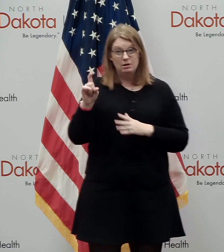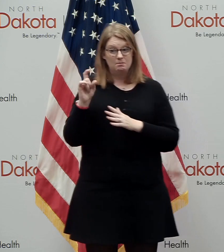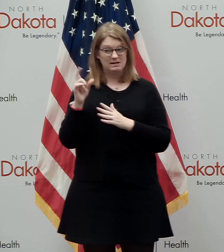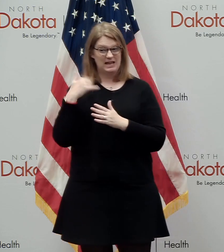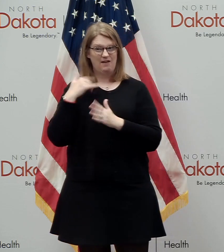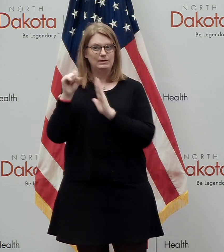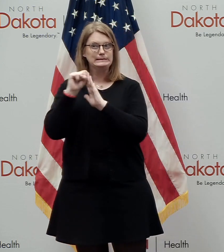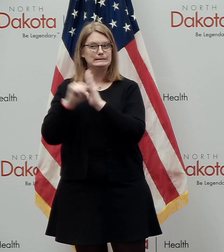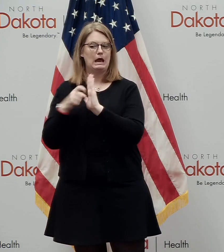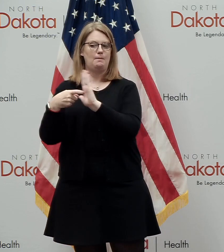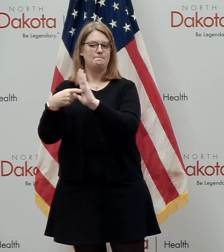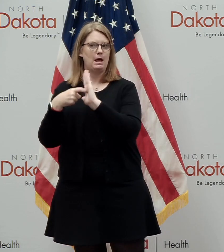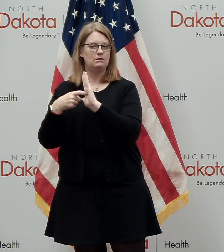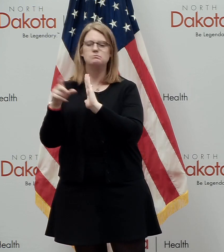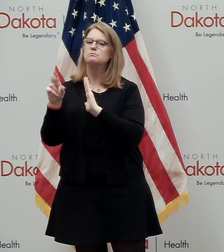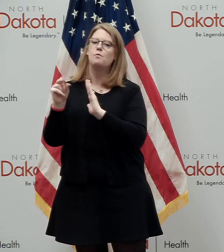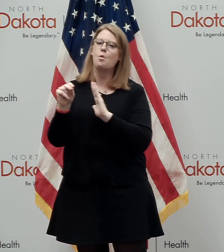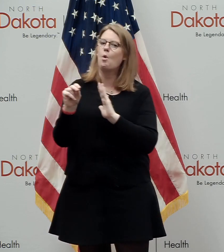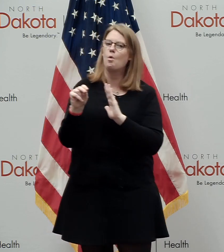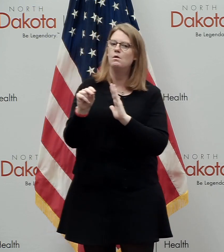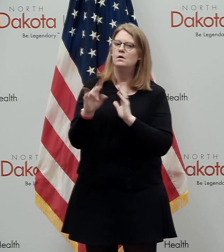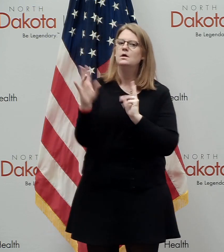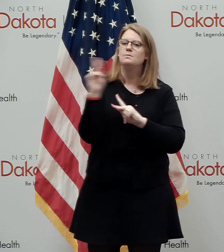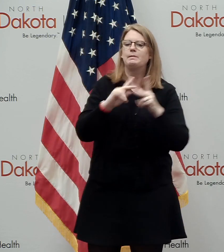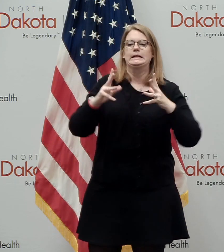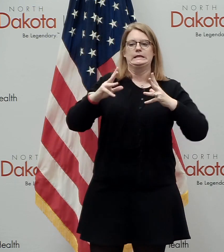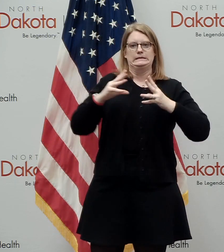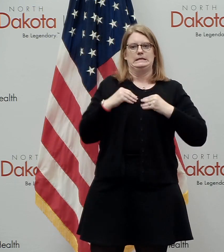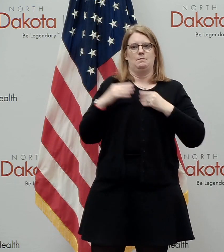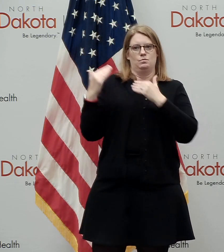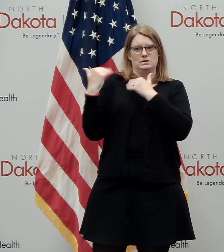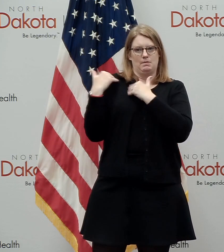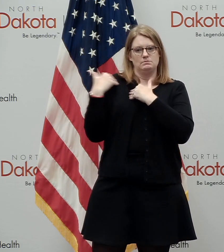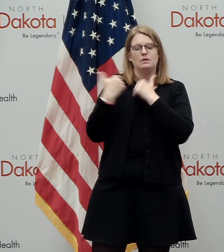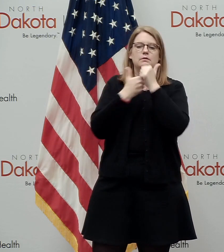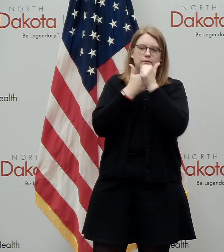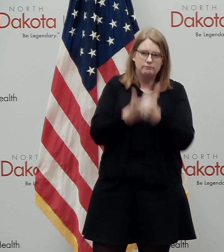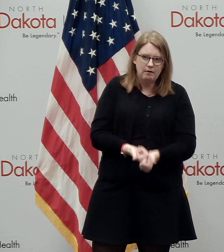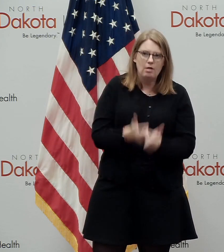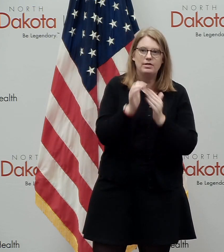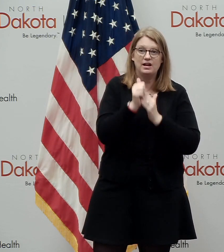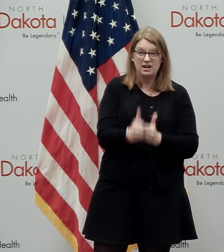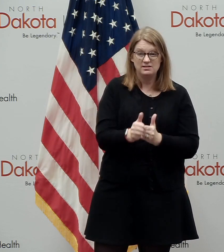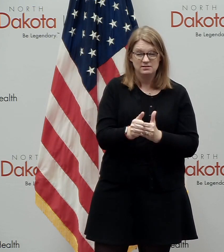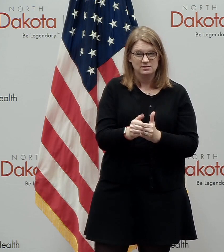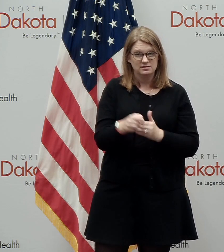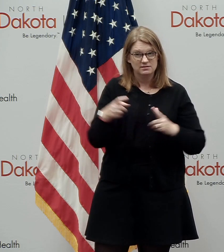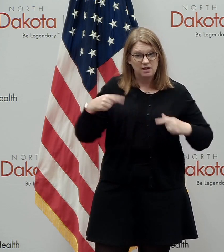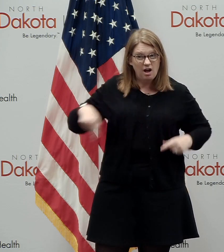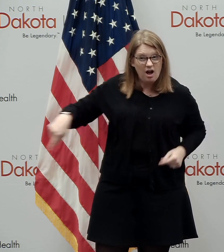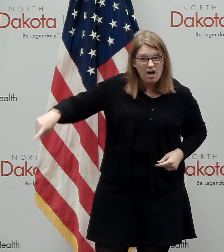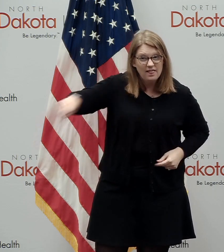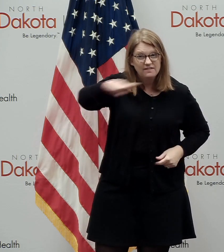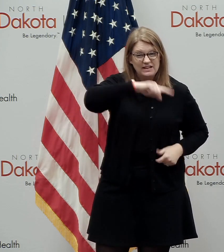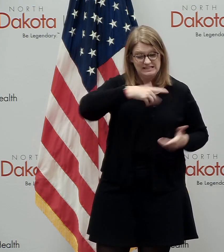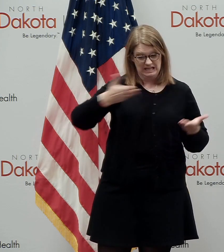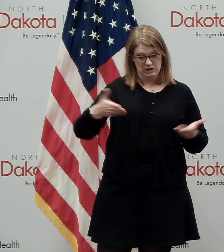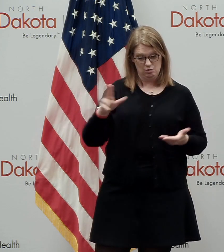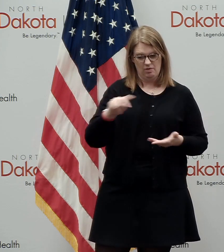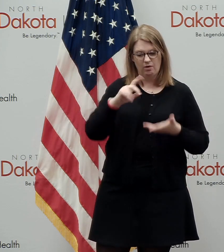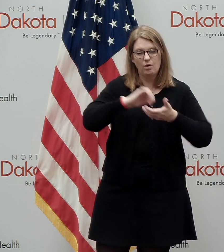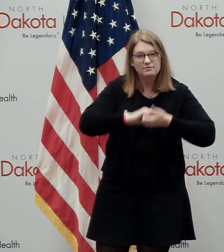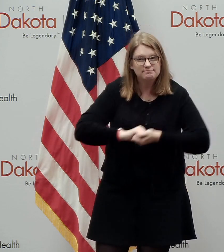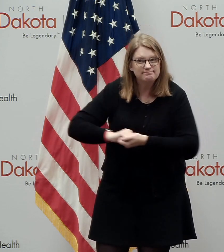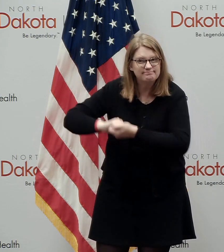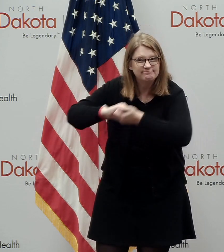to encourage people to do their part. And again, we are all in this together. And so let's mask up North